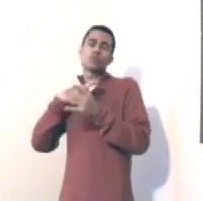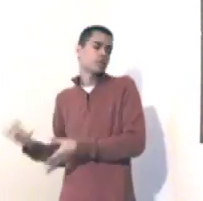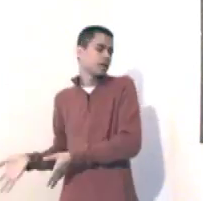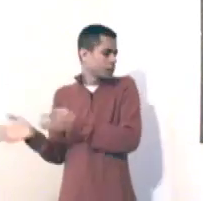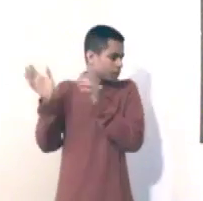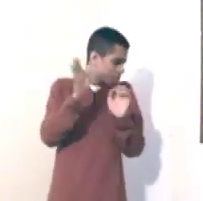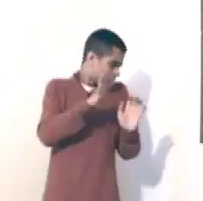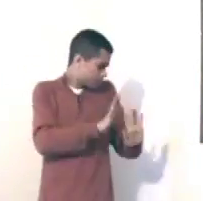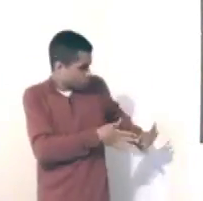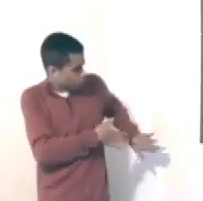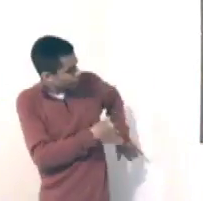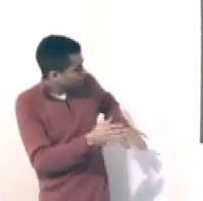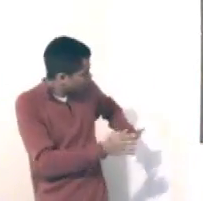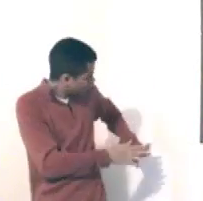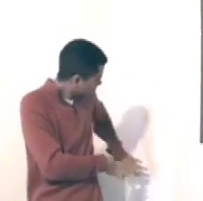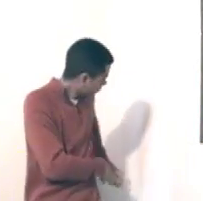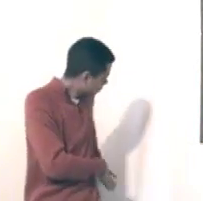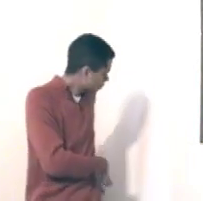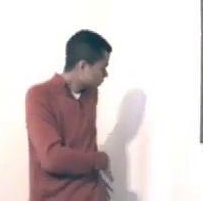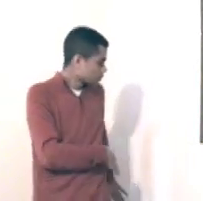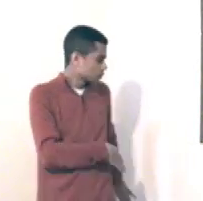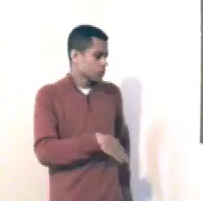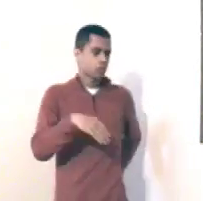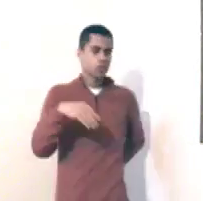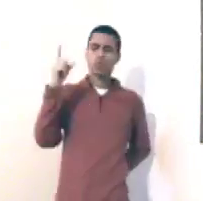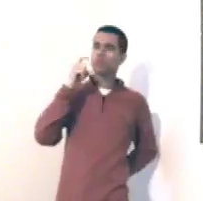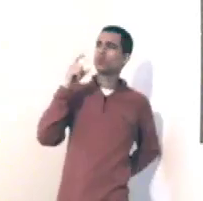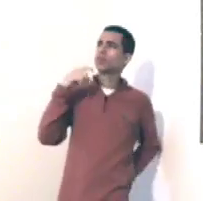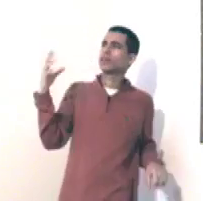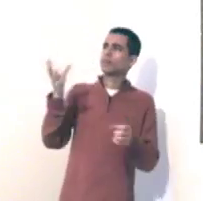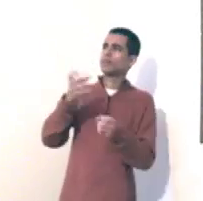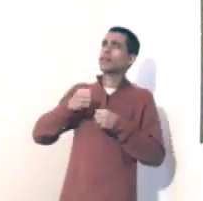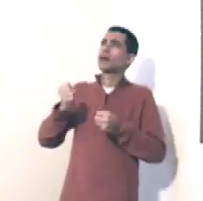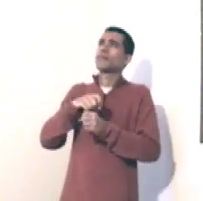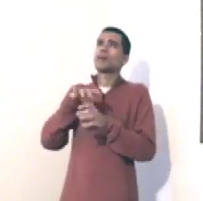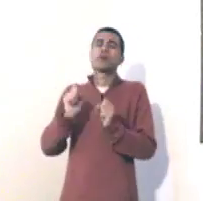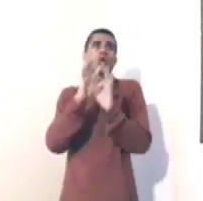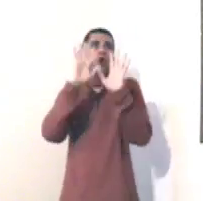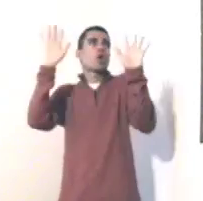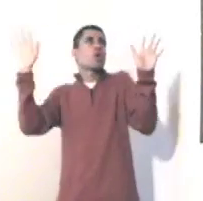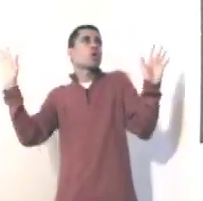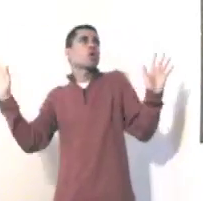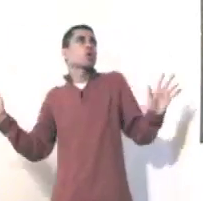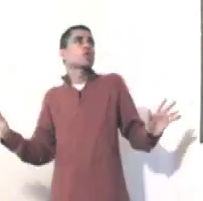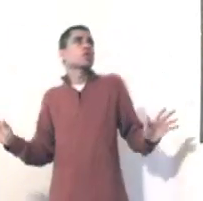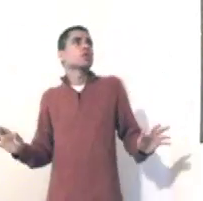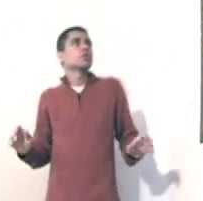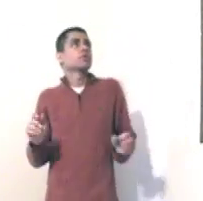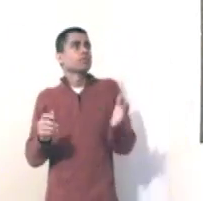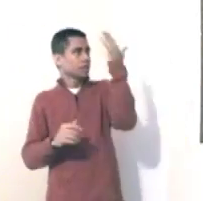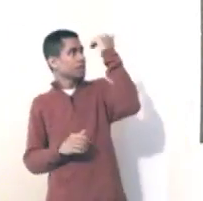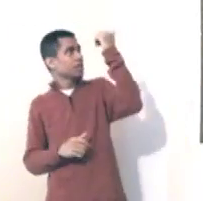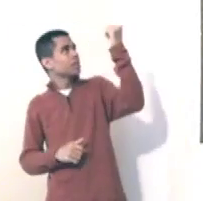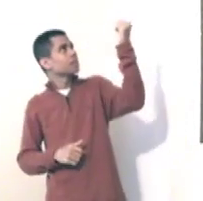move out of my way, who can make a miracle